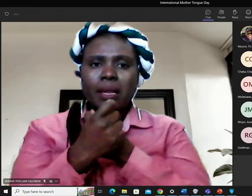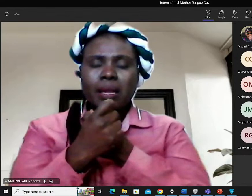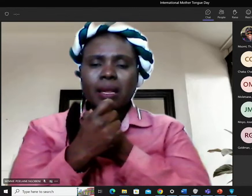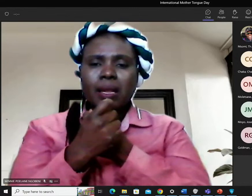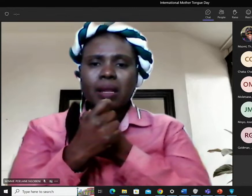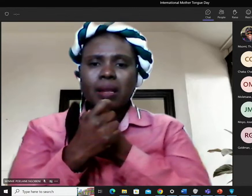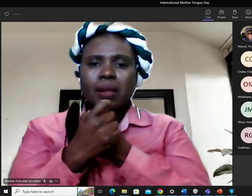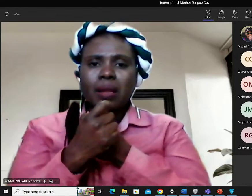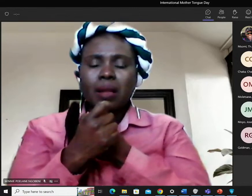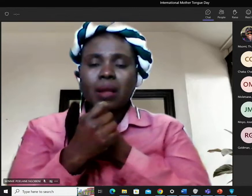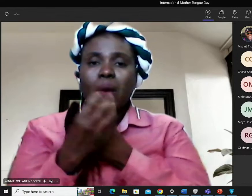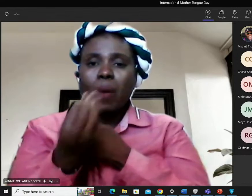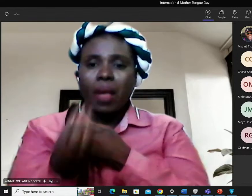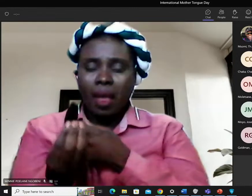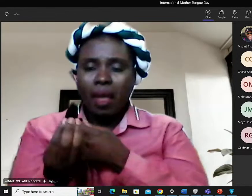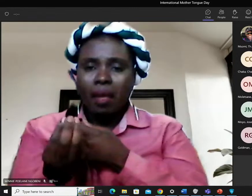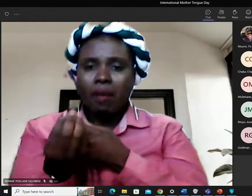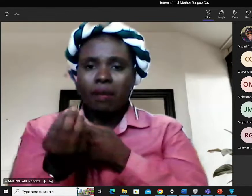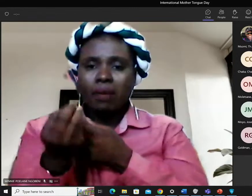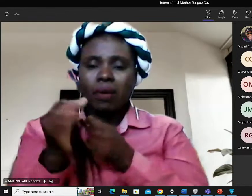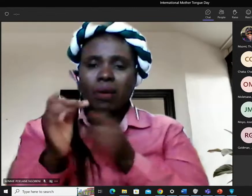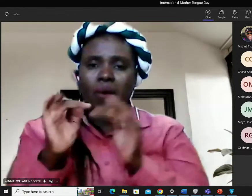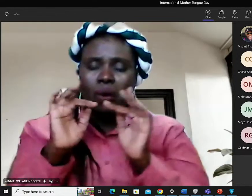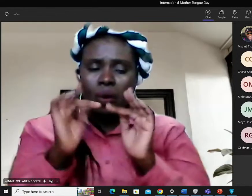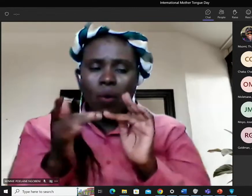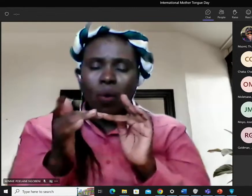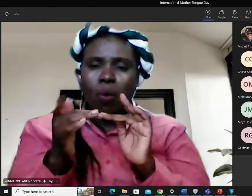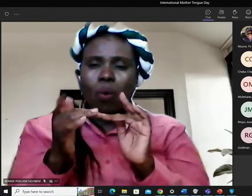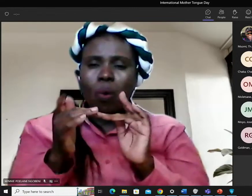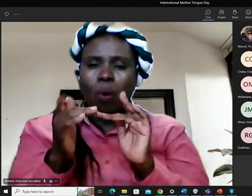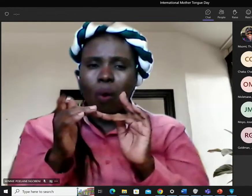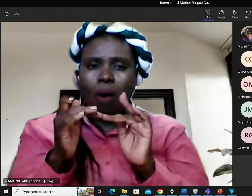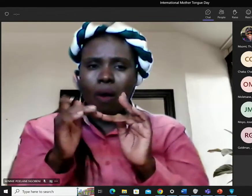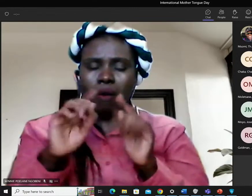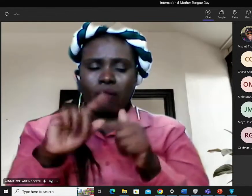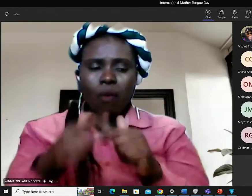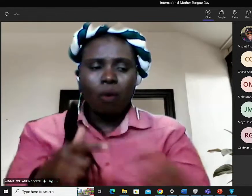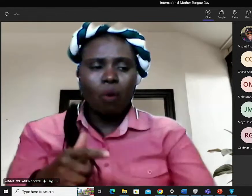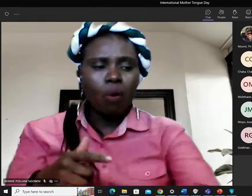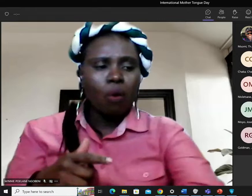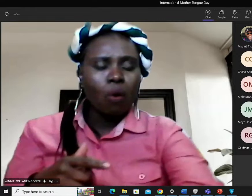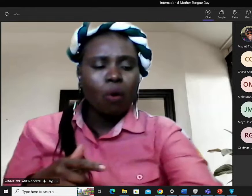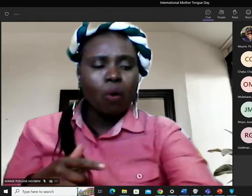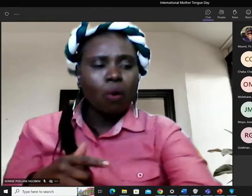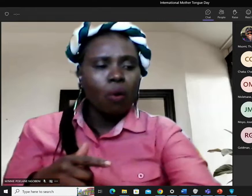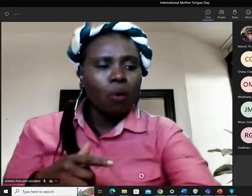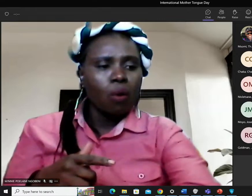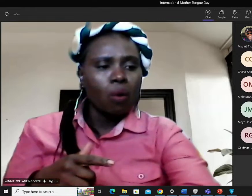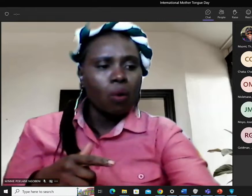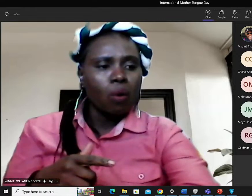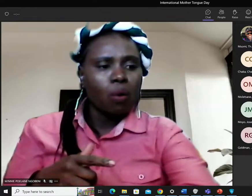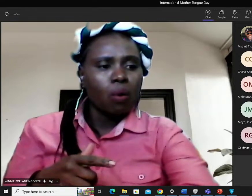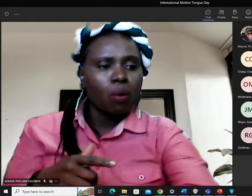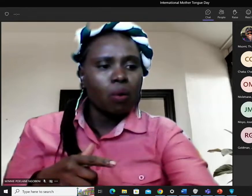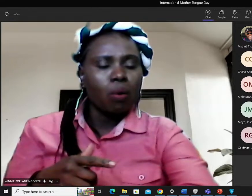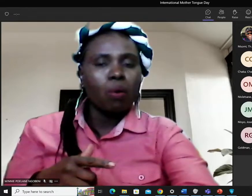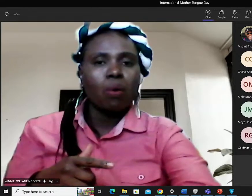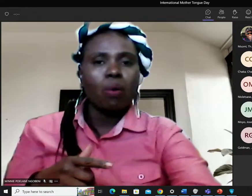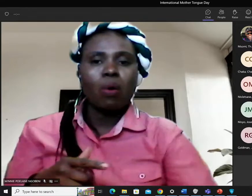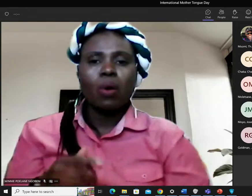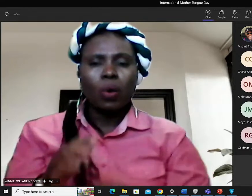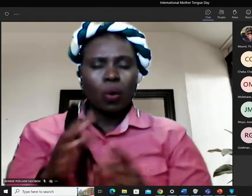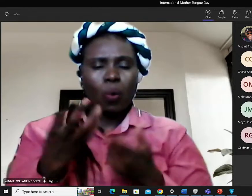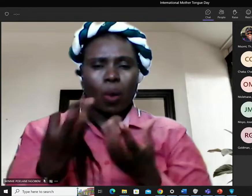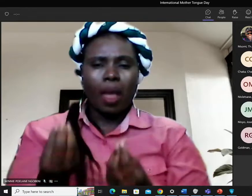us. Let's do that. Can you go to your phone? Let's download Google Translate, because that is one